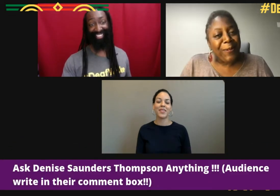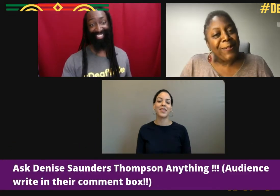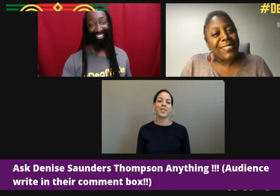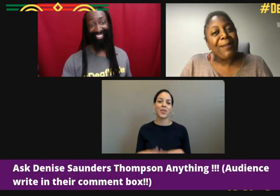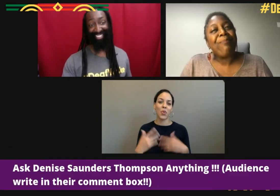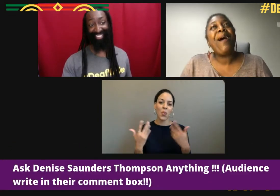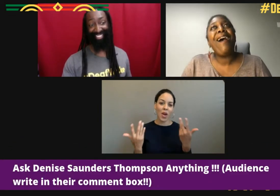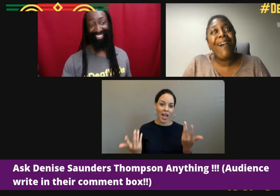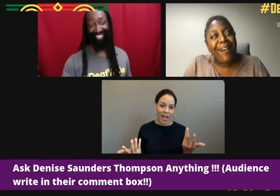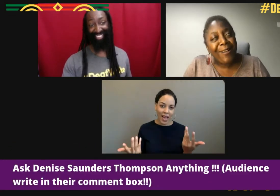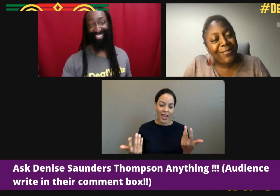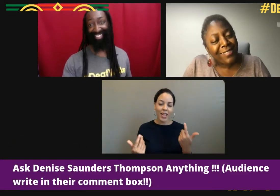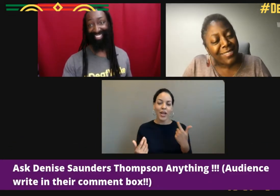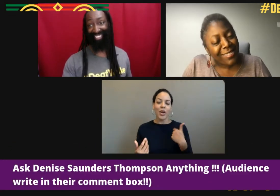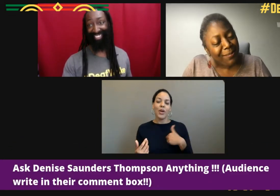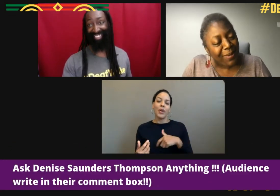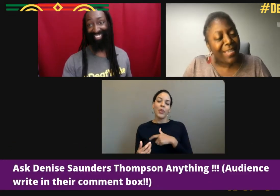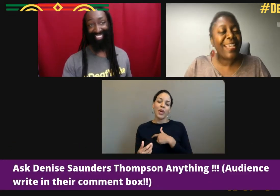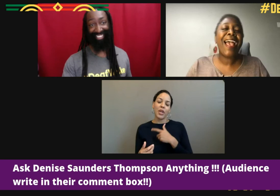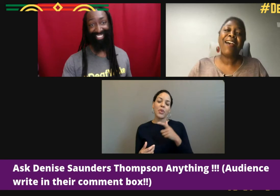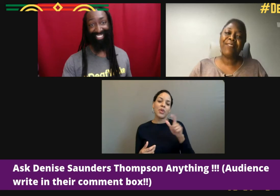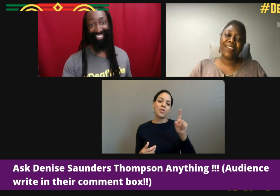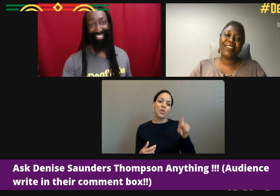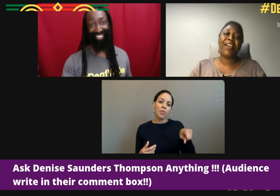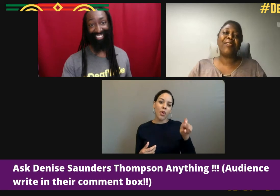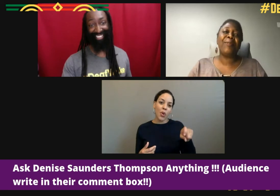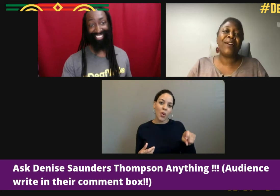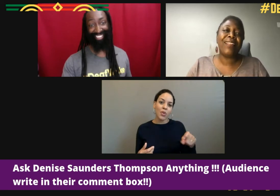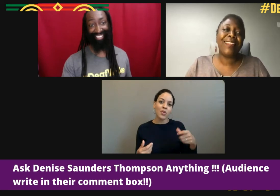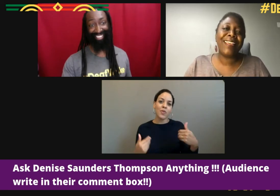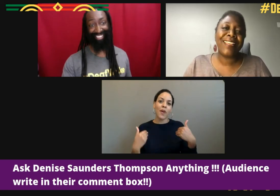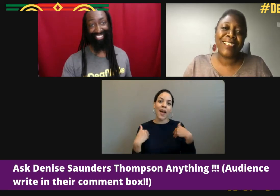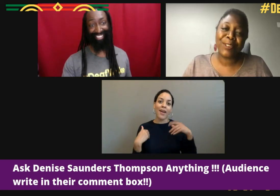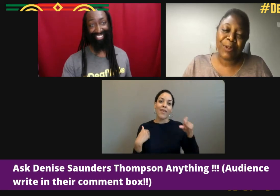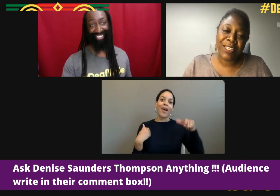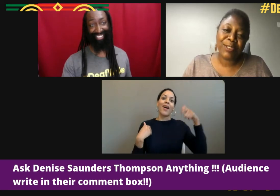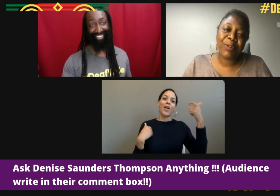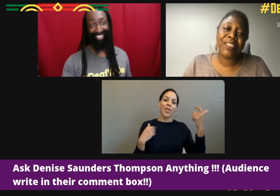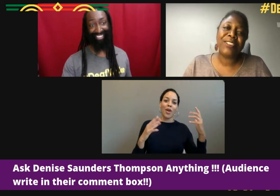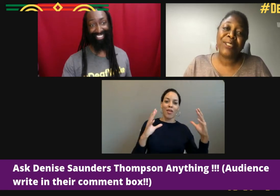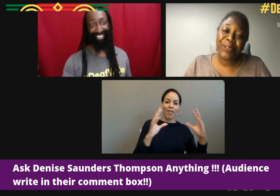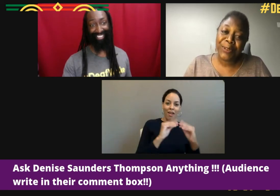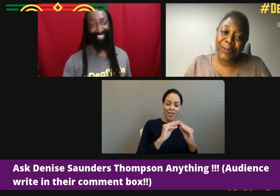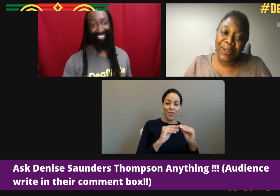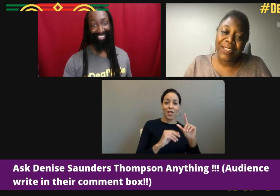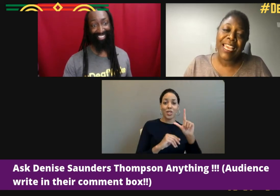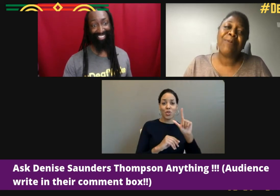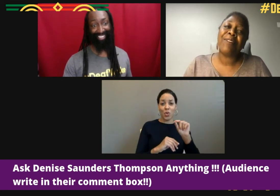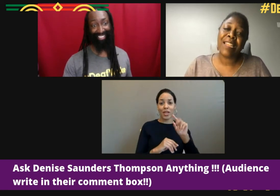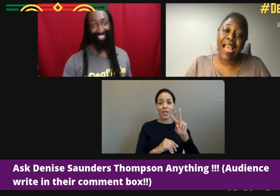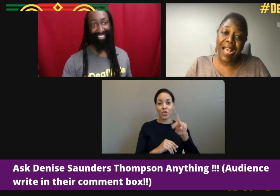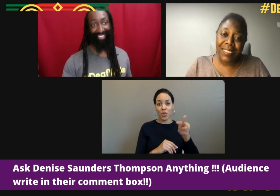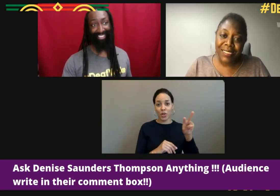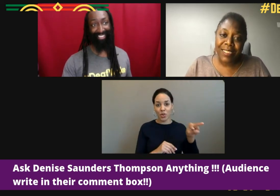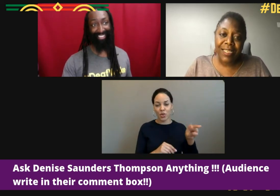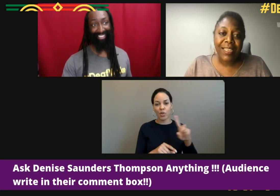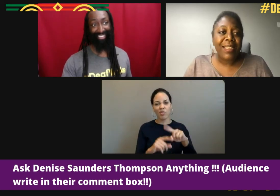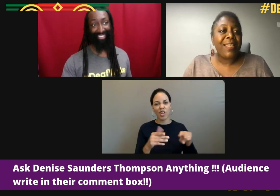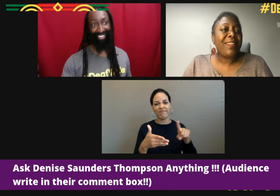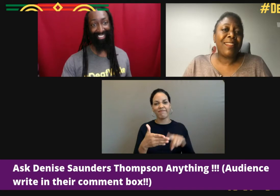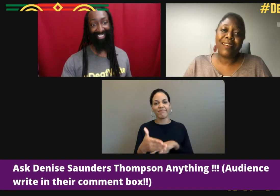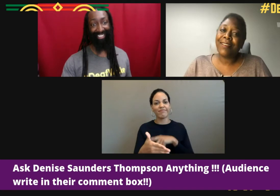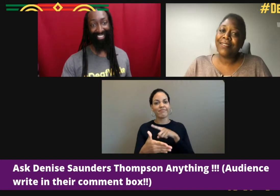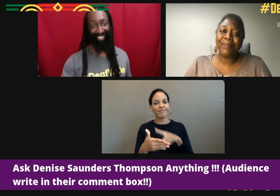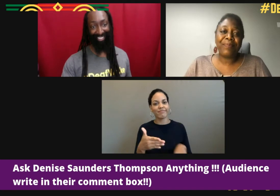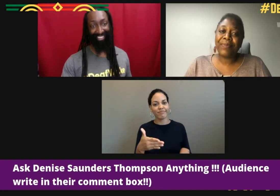Well, we were supposed to be having another one in 2022, and we're not.